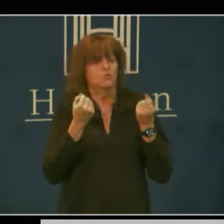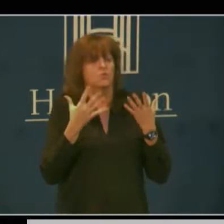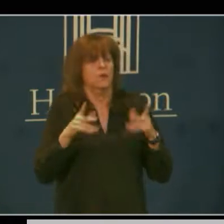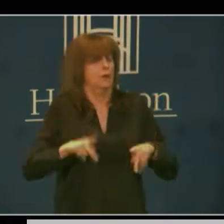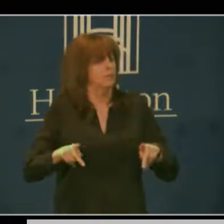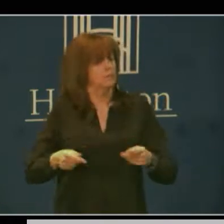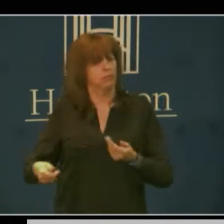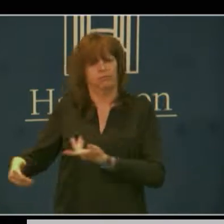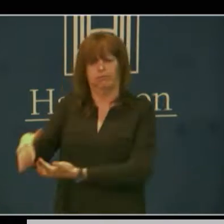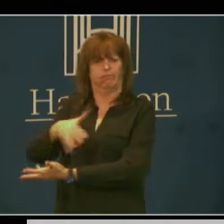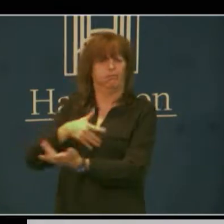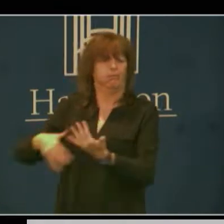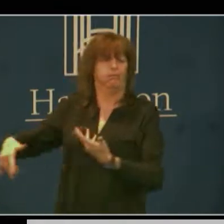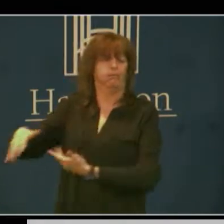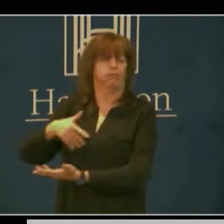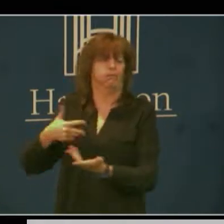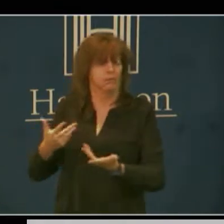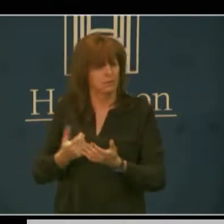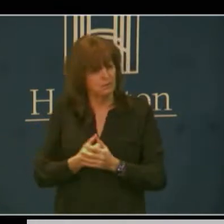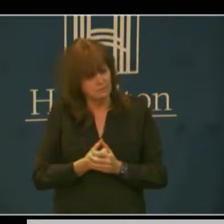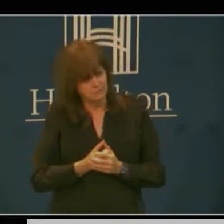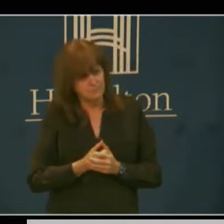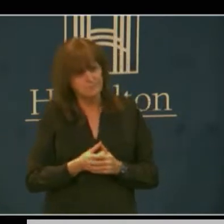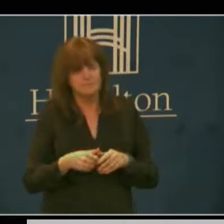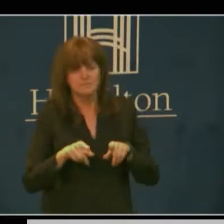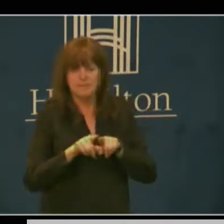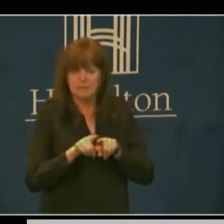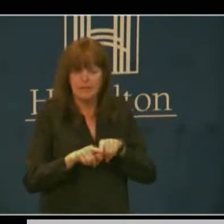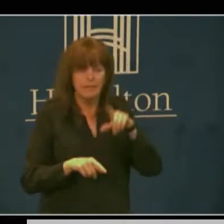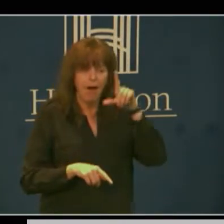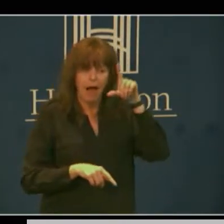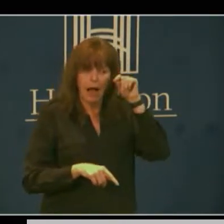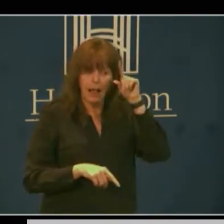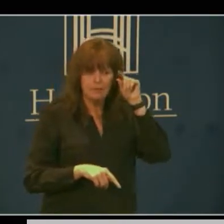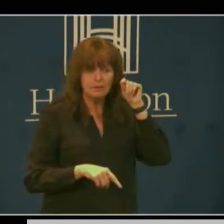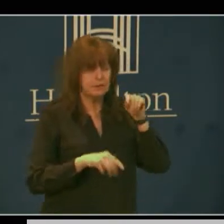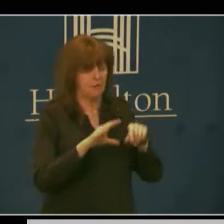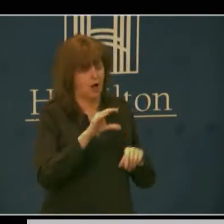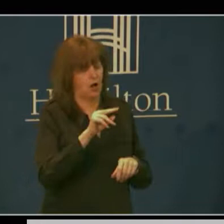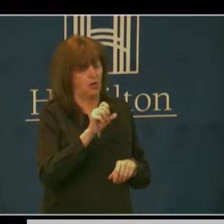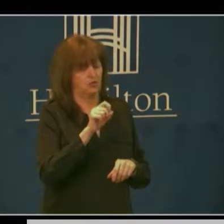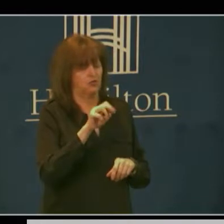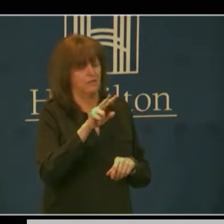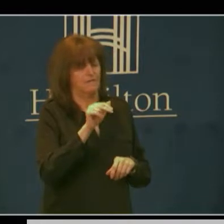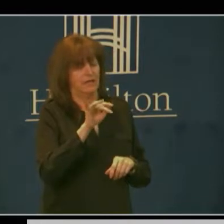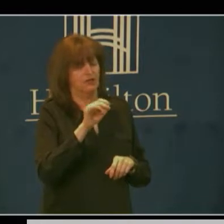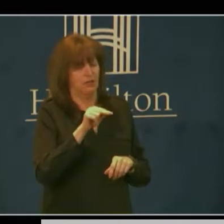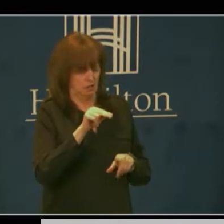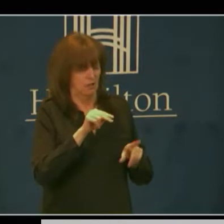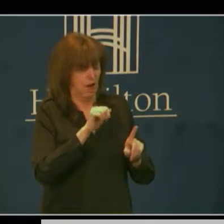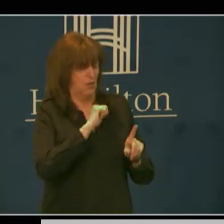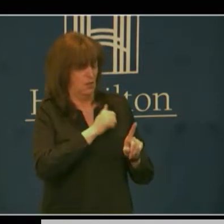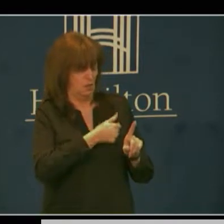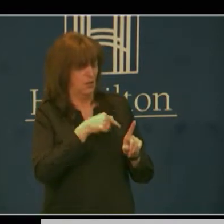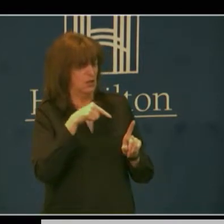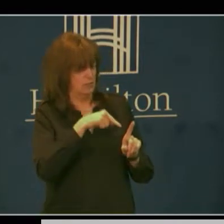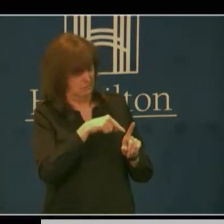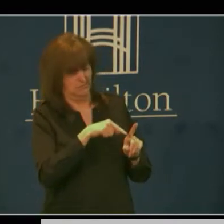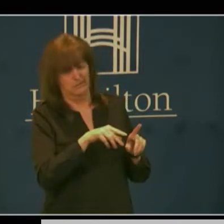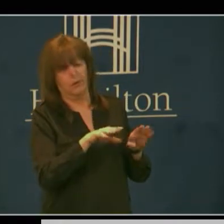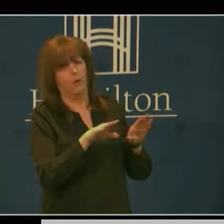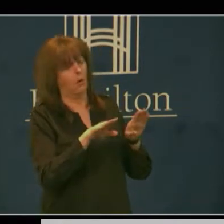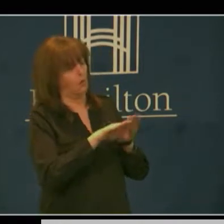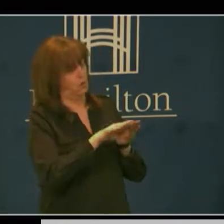exactly the same thing, including their parking lots, to again prevent people from congregating. A lot of attention has been paid to